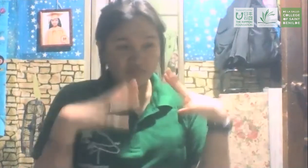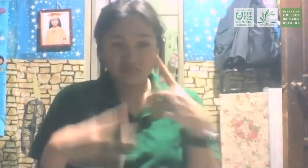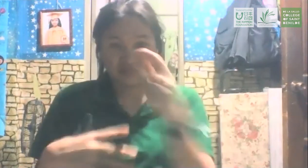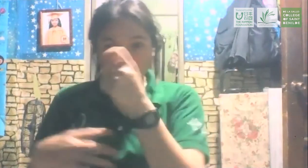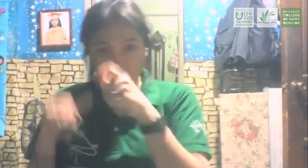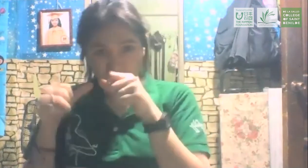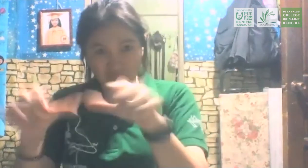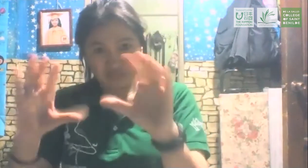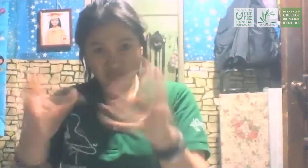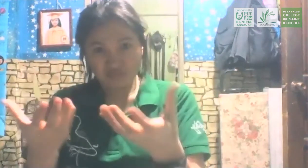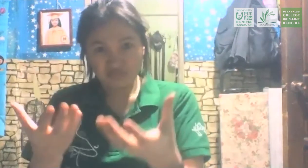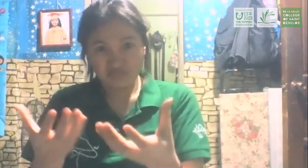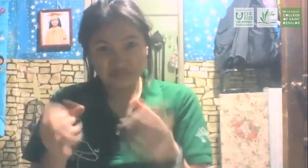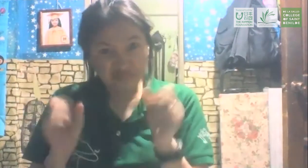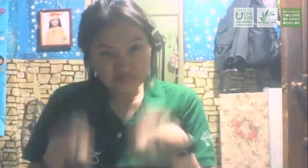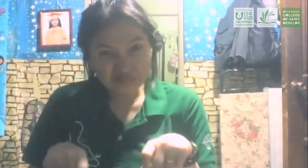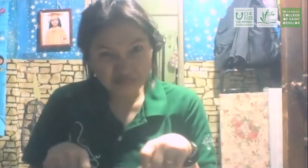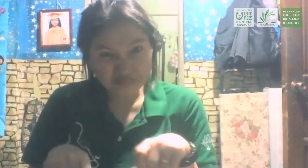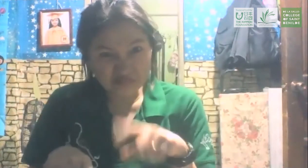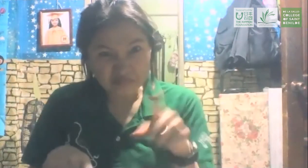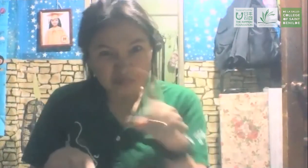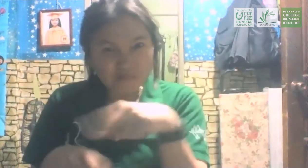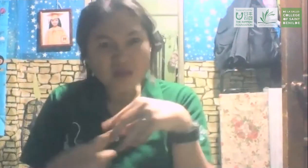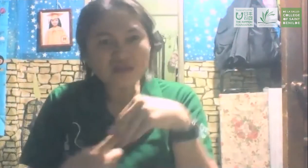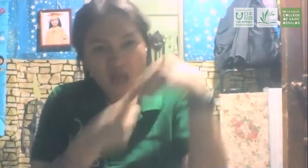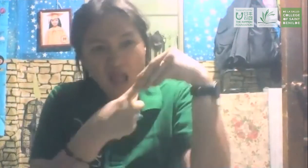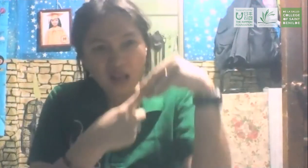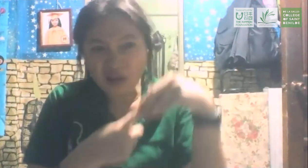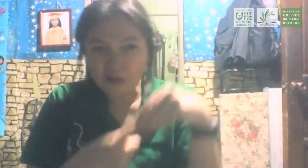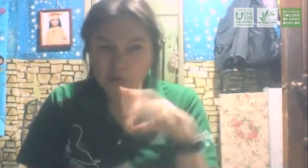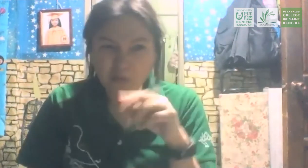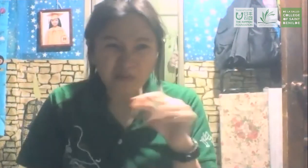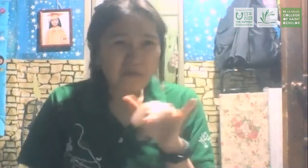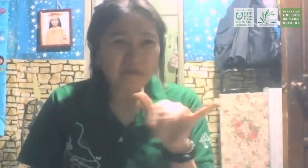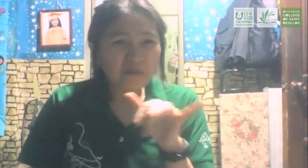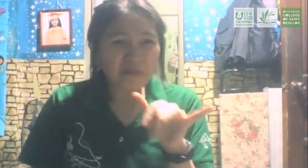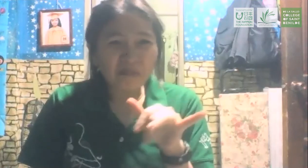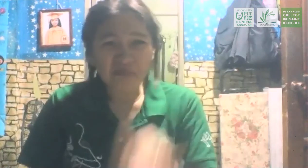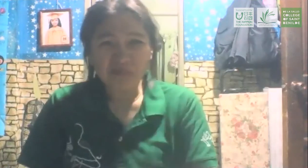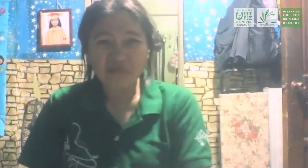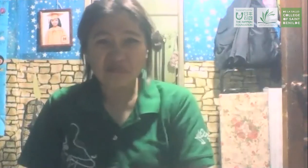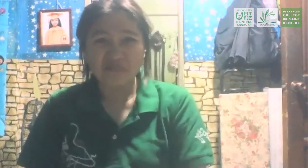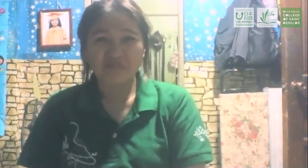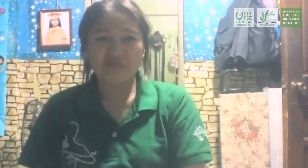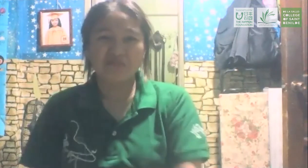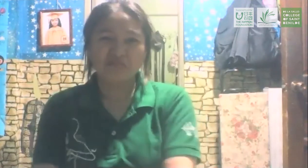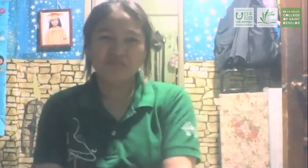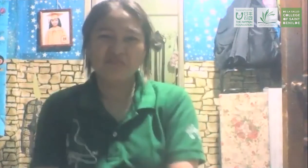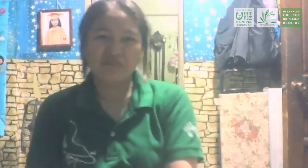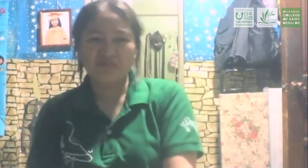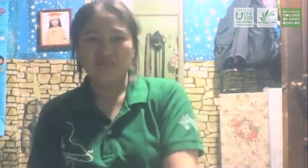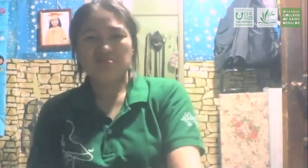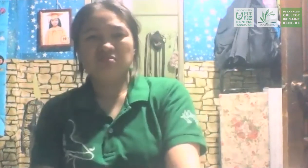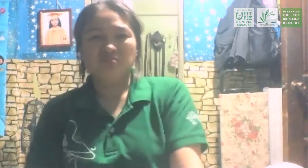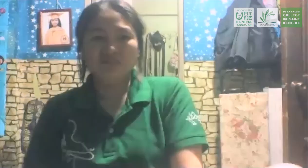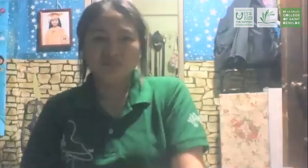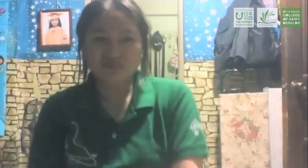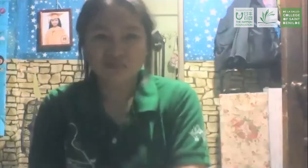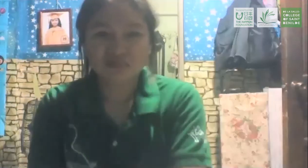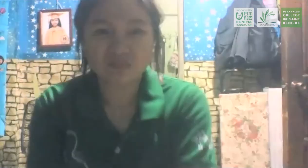there's going to be any internet problems if we move the date. And some people say no. Some people it's just the same